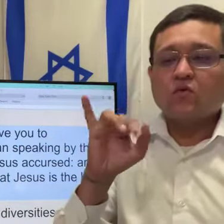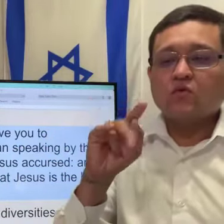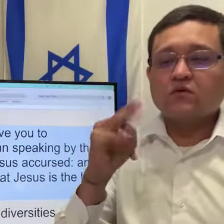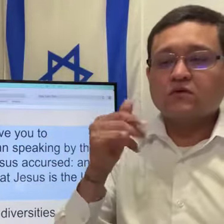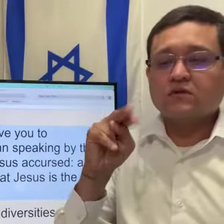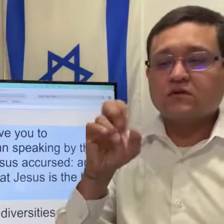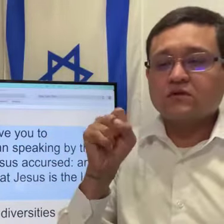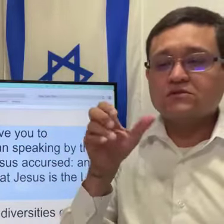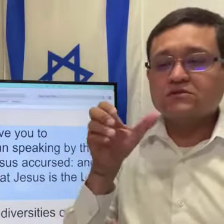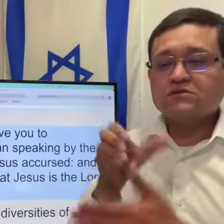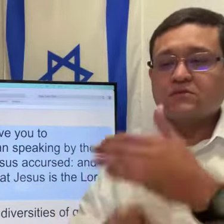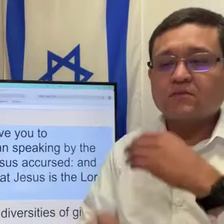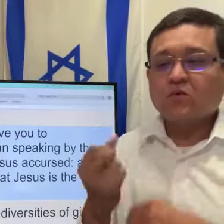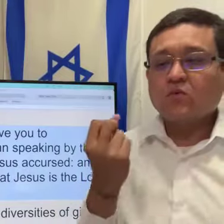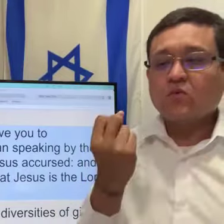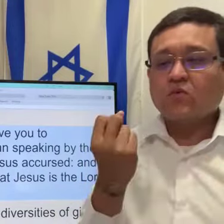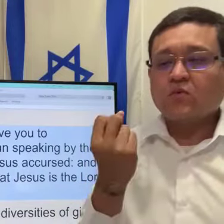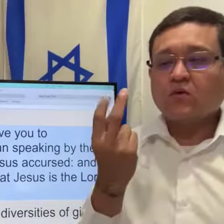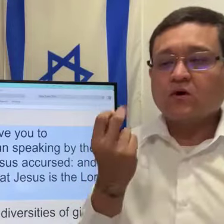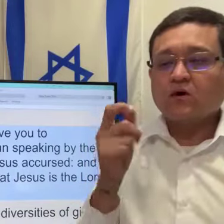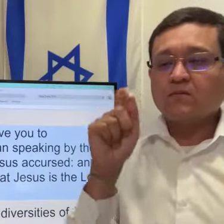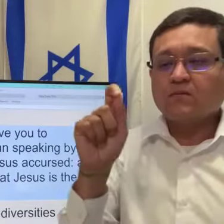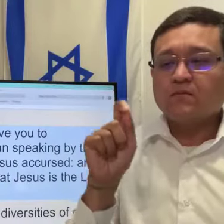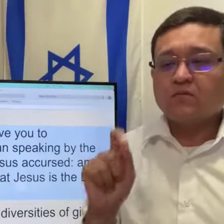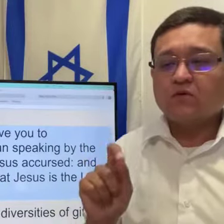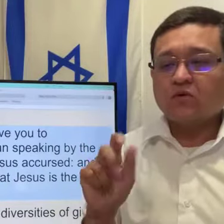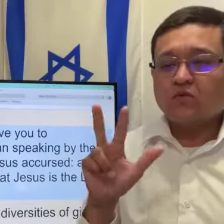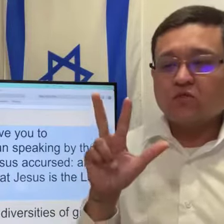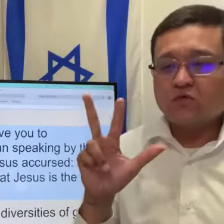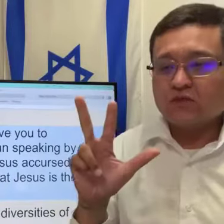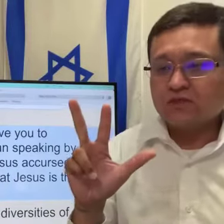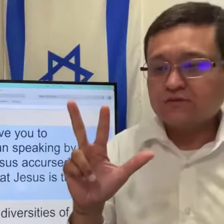So today, 1 Corinthians chapter 12 and verse 3.